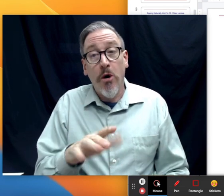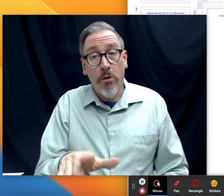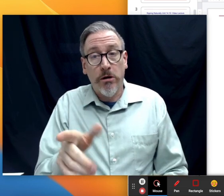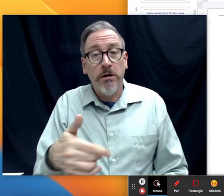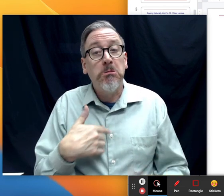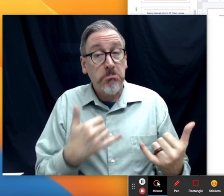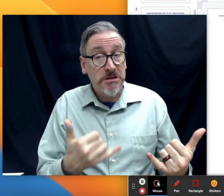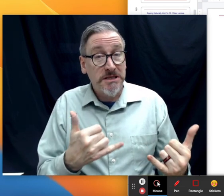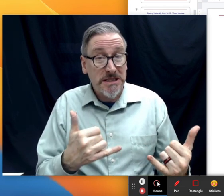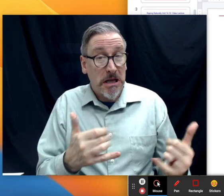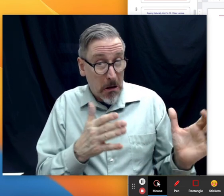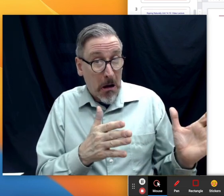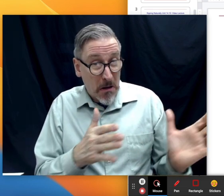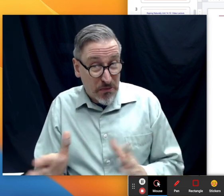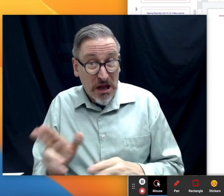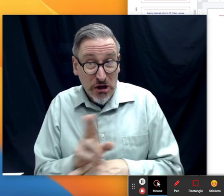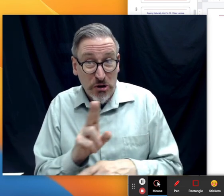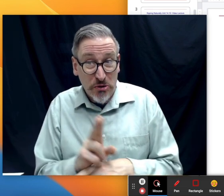Or